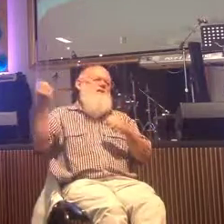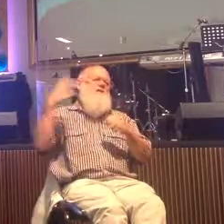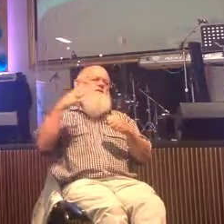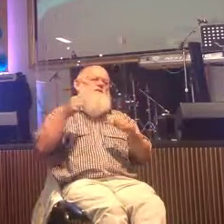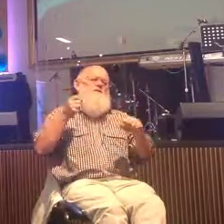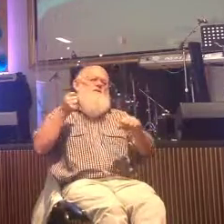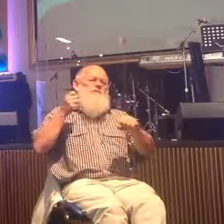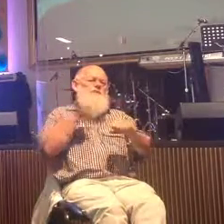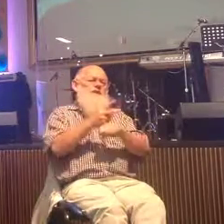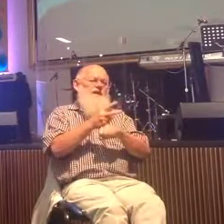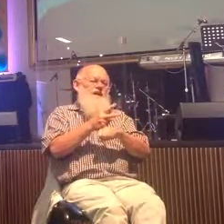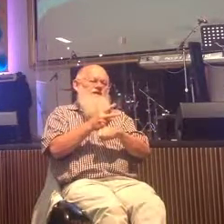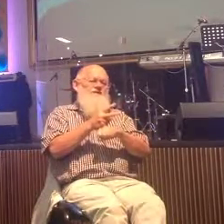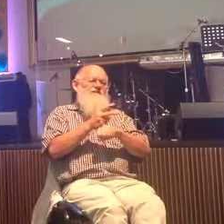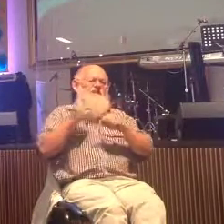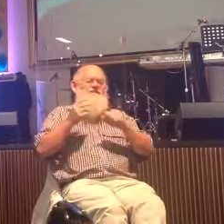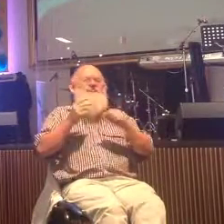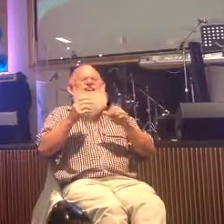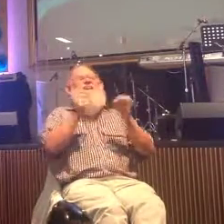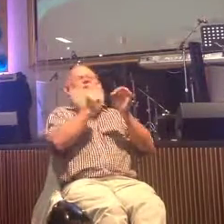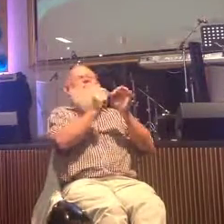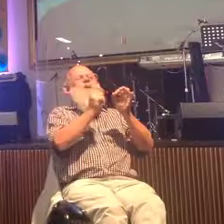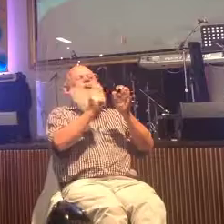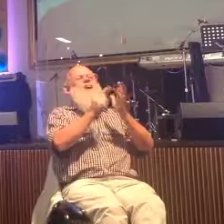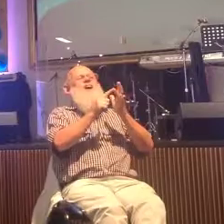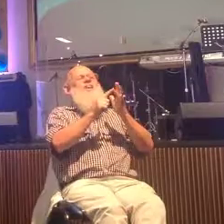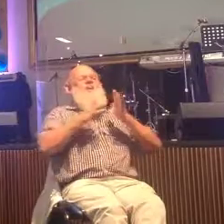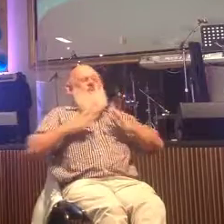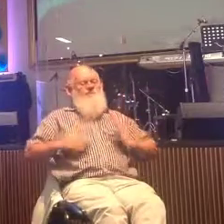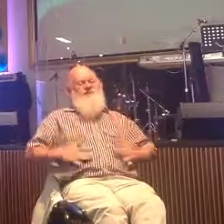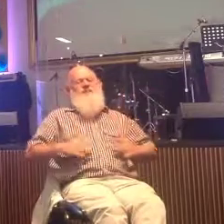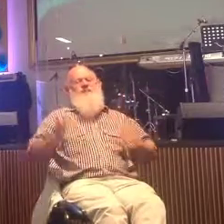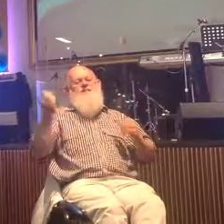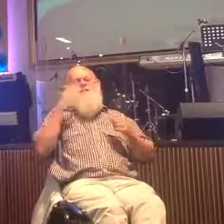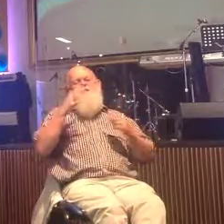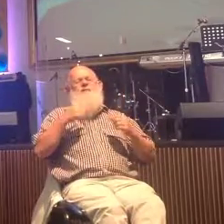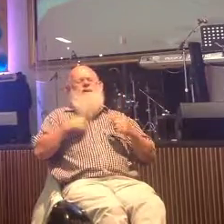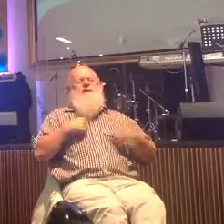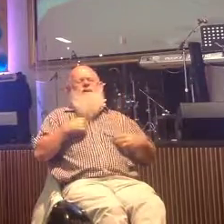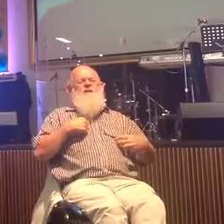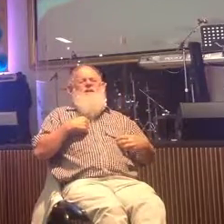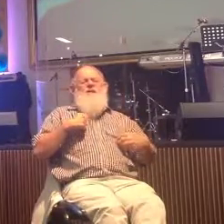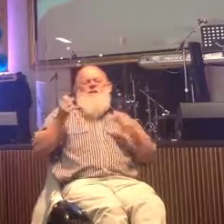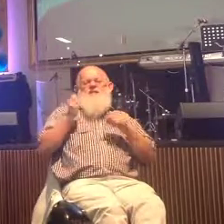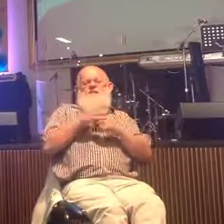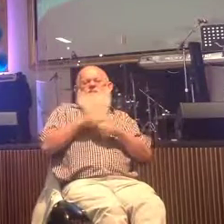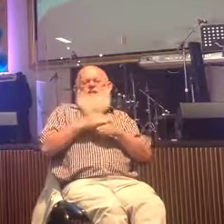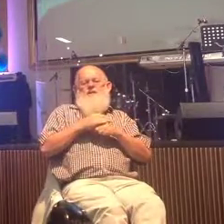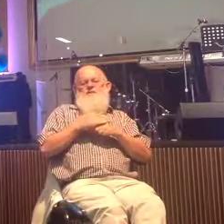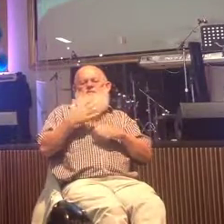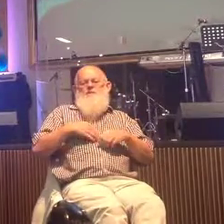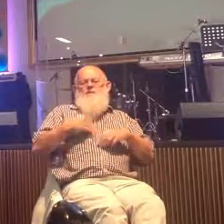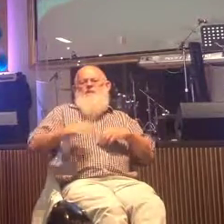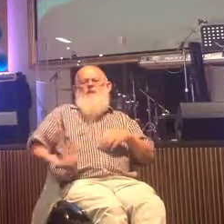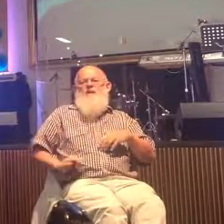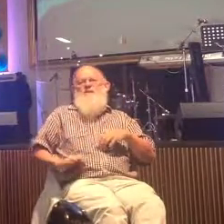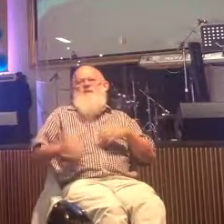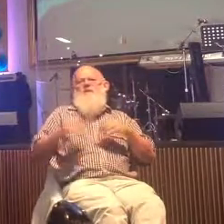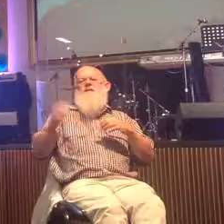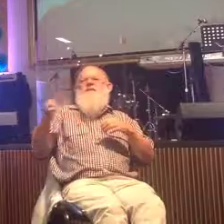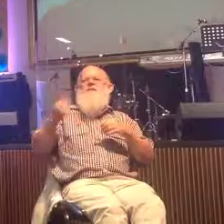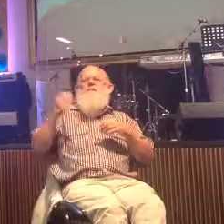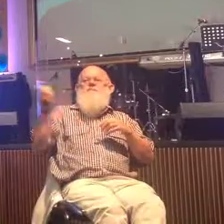body odor, we have a spiritual attack of laziness, and a spiritual attack of sadness, and every little